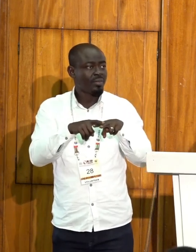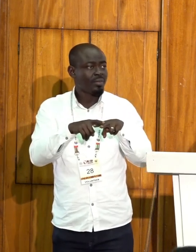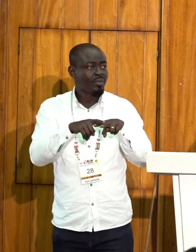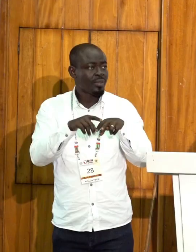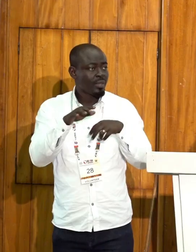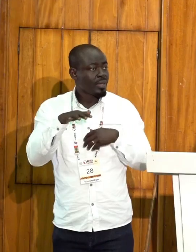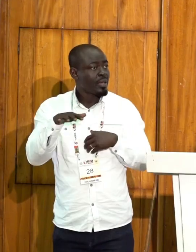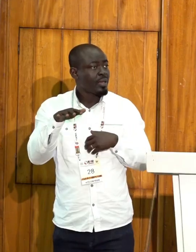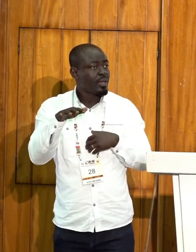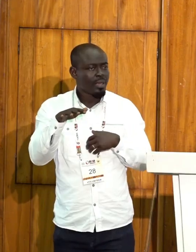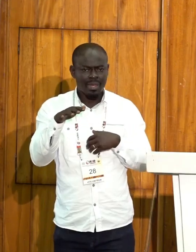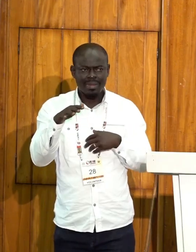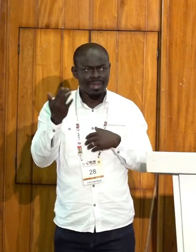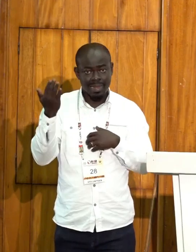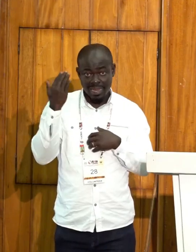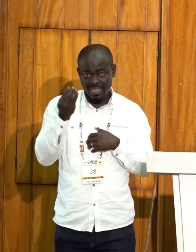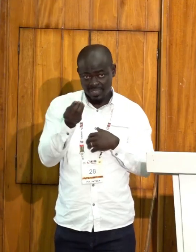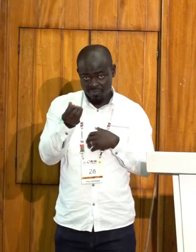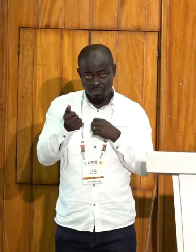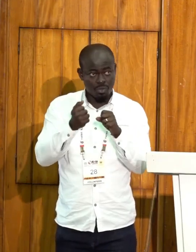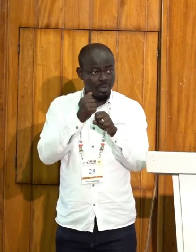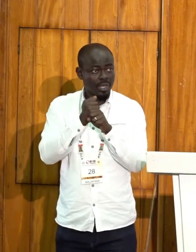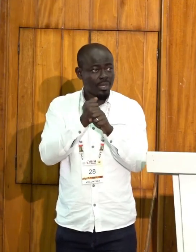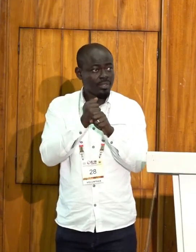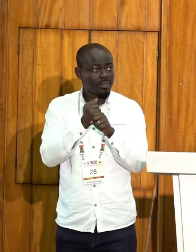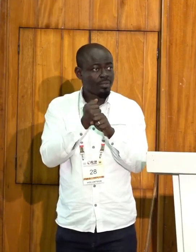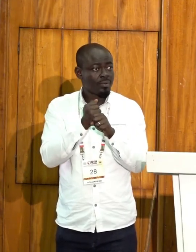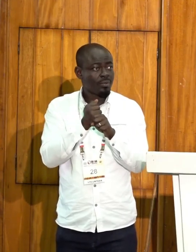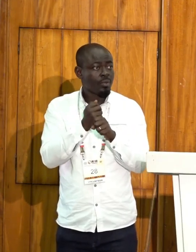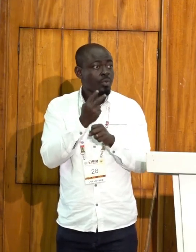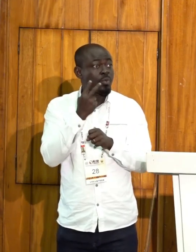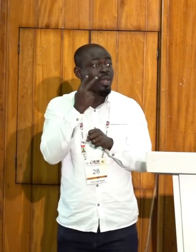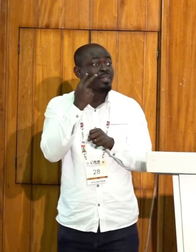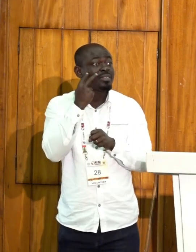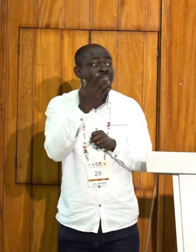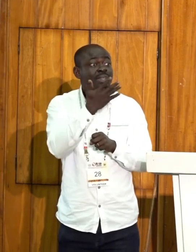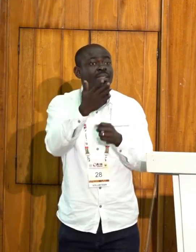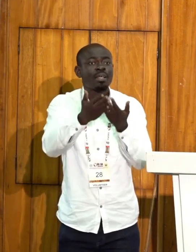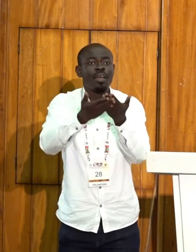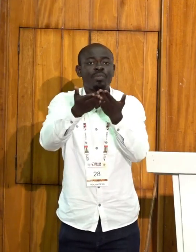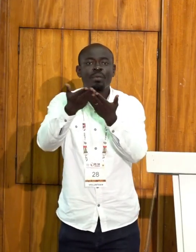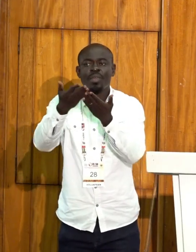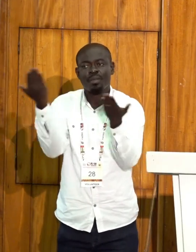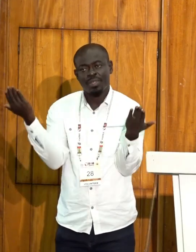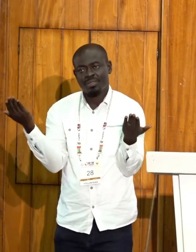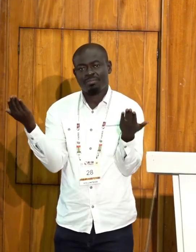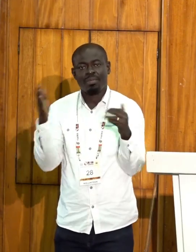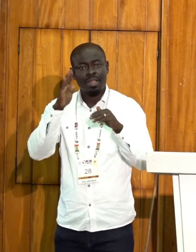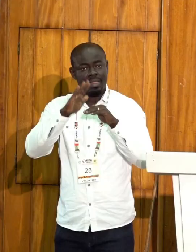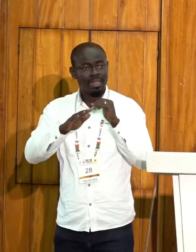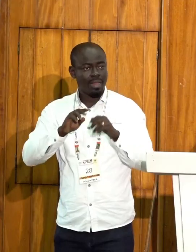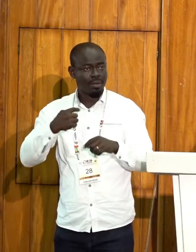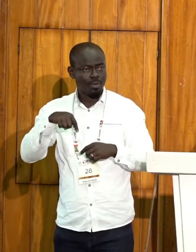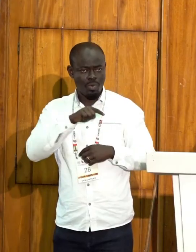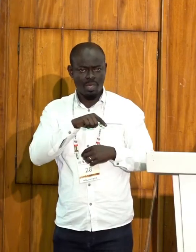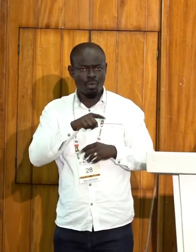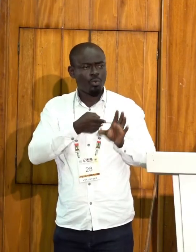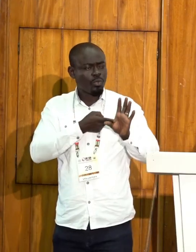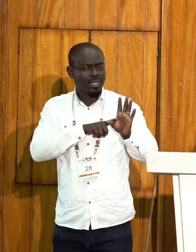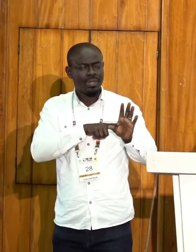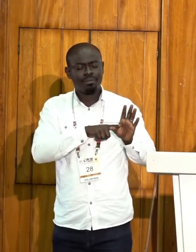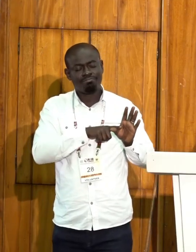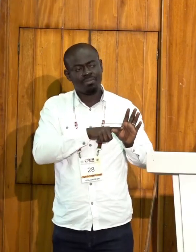arena in the last few years have found things much easier than those of us who were there at the